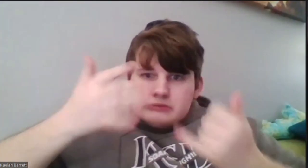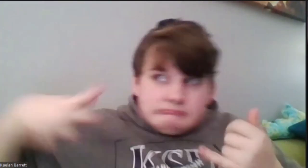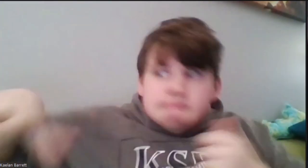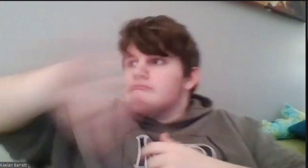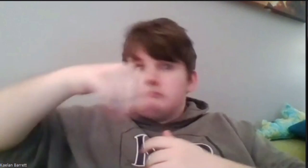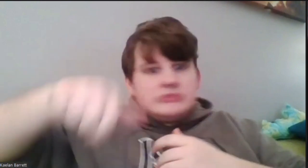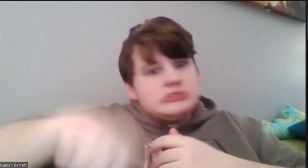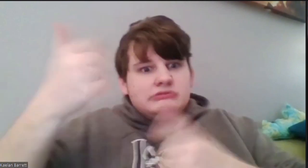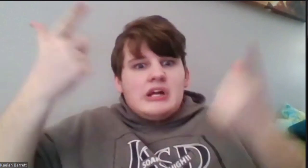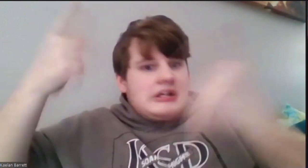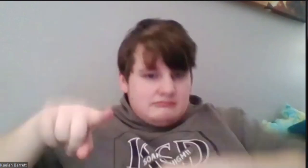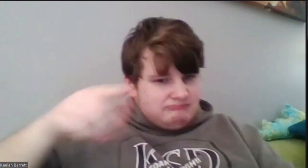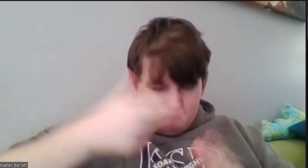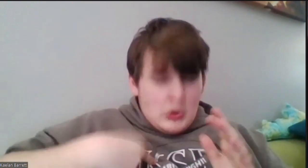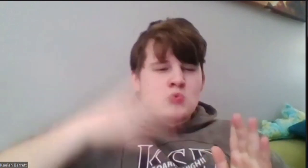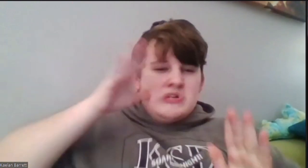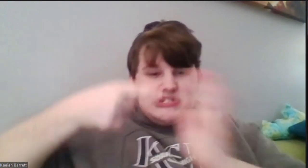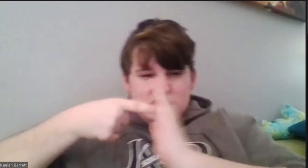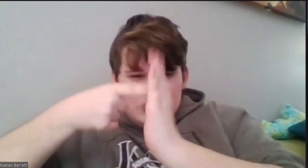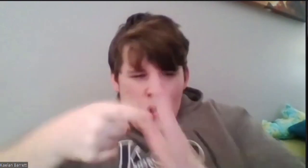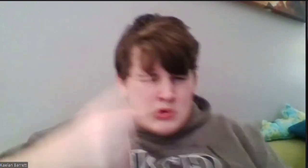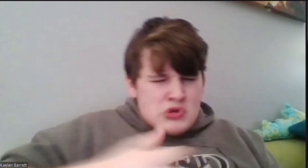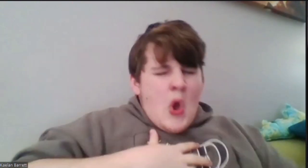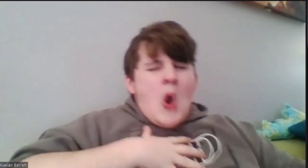what's going to happen to everyone right now."